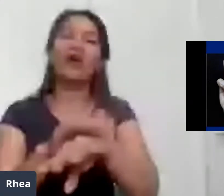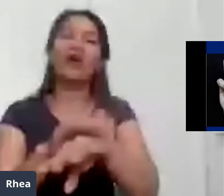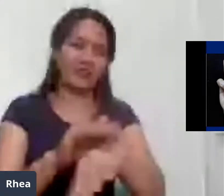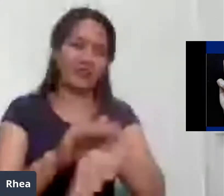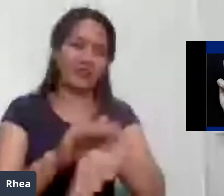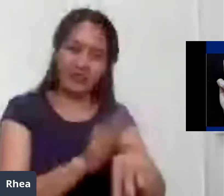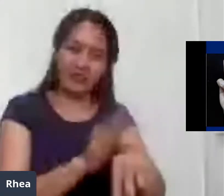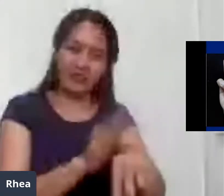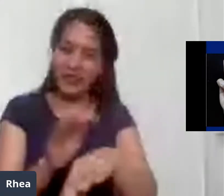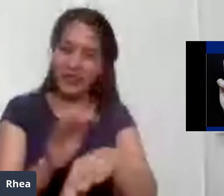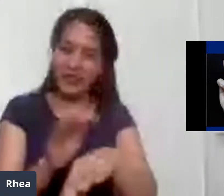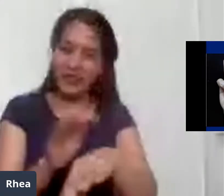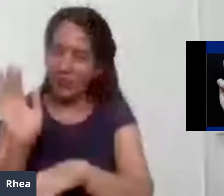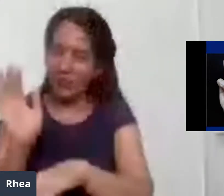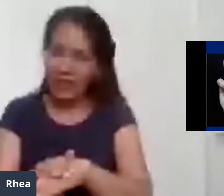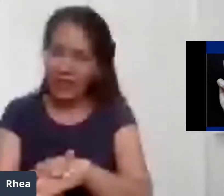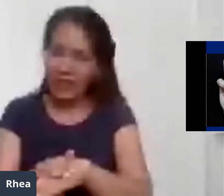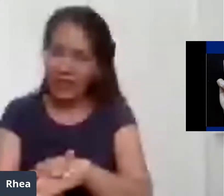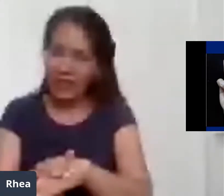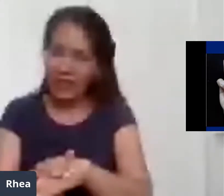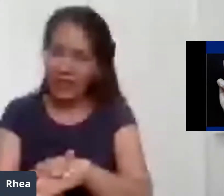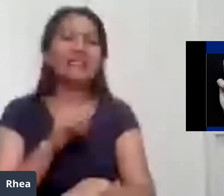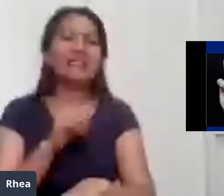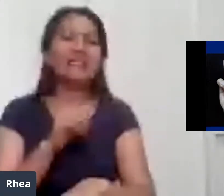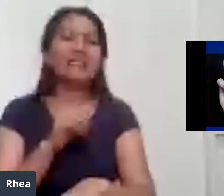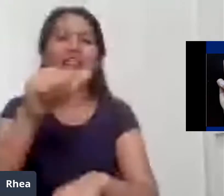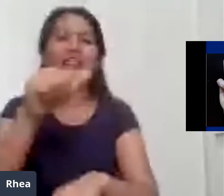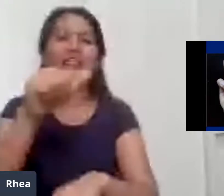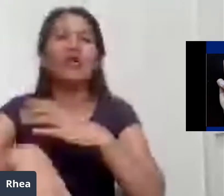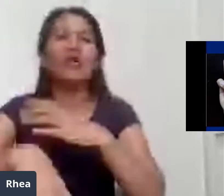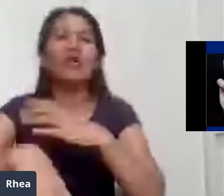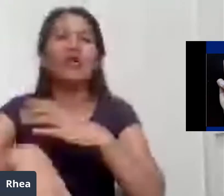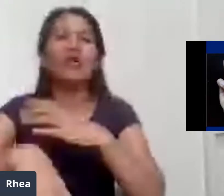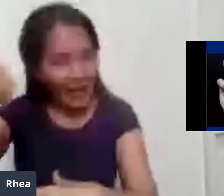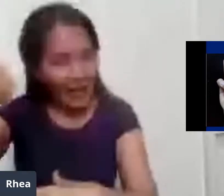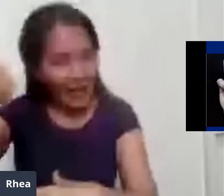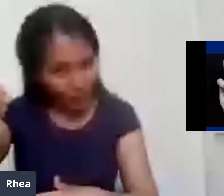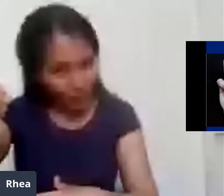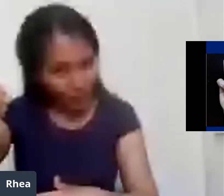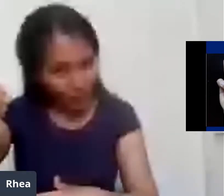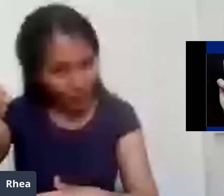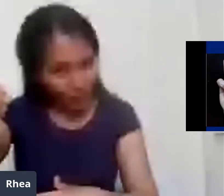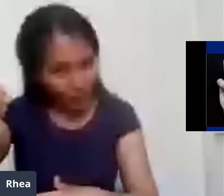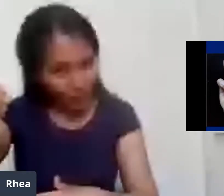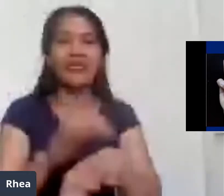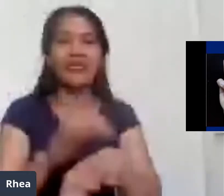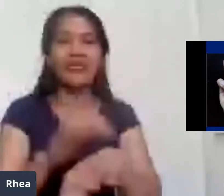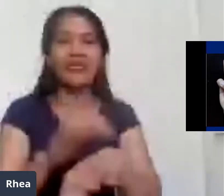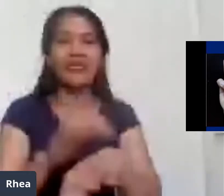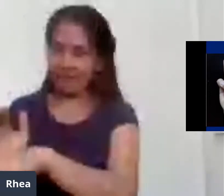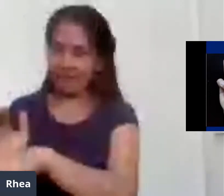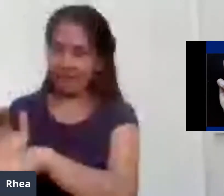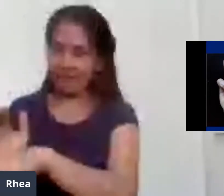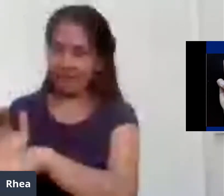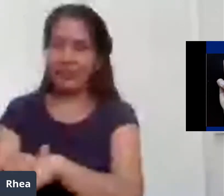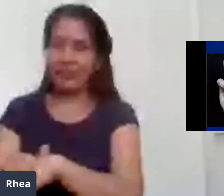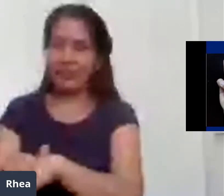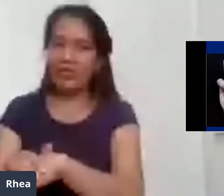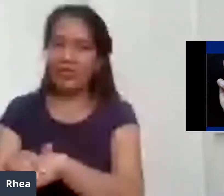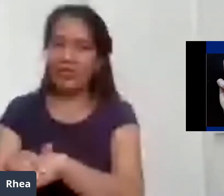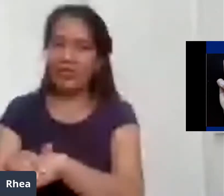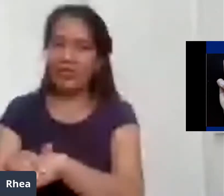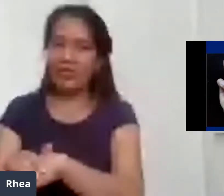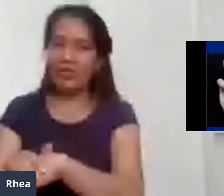warn. We are warned not to go out. Warn.